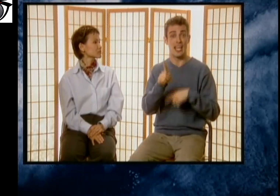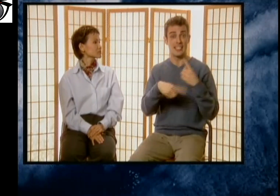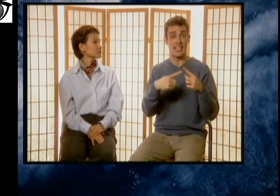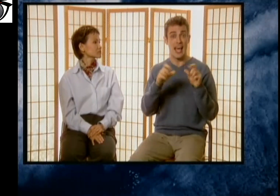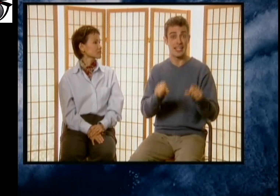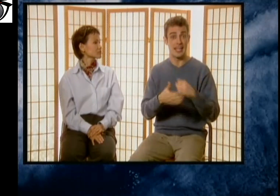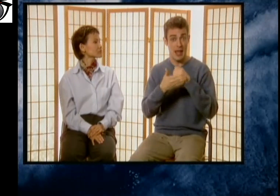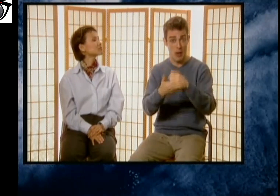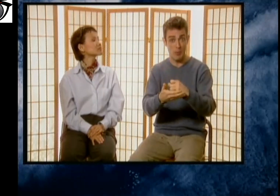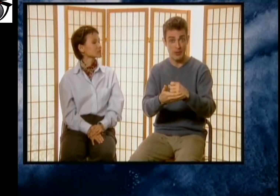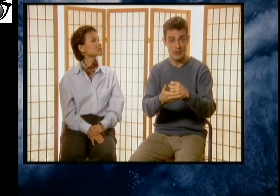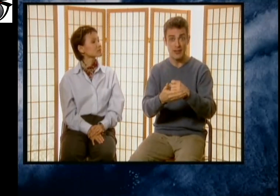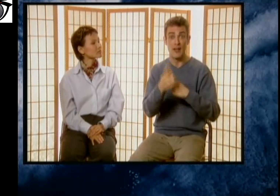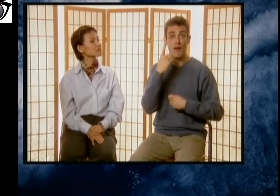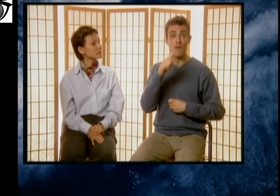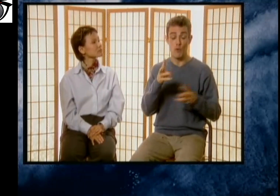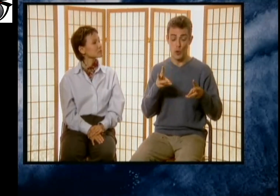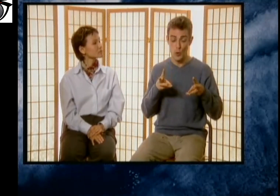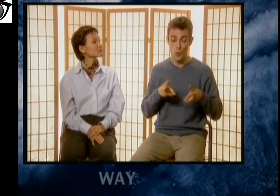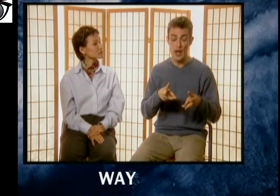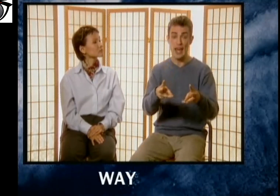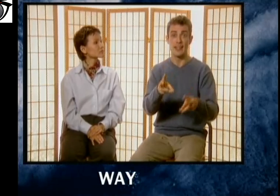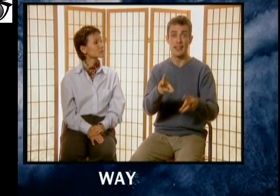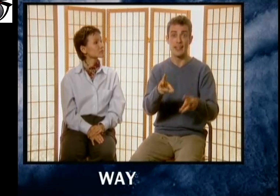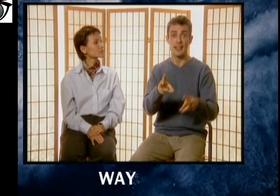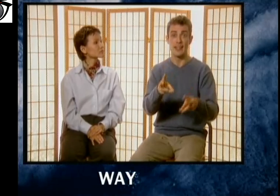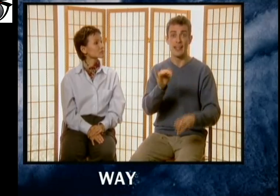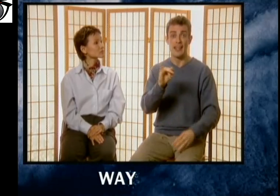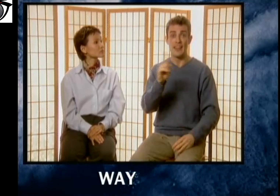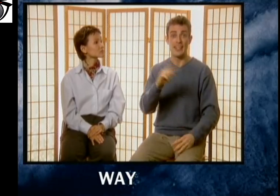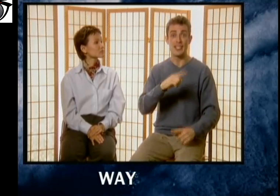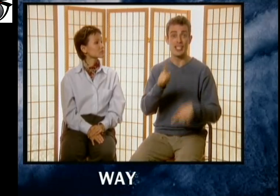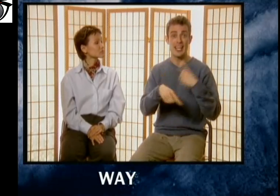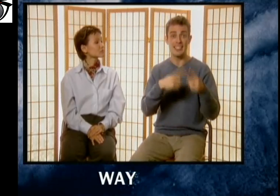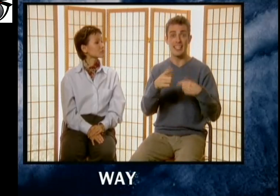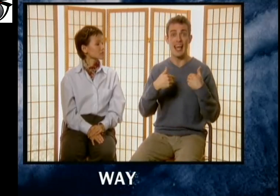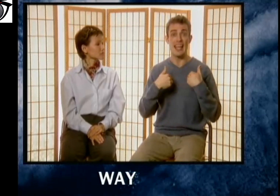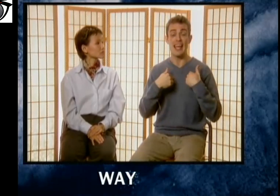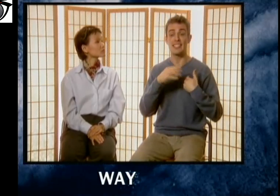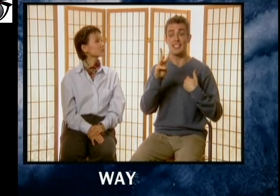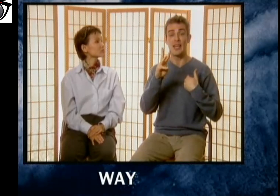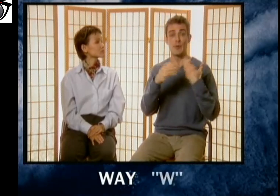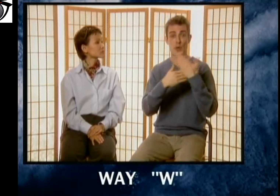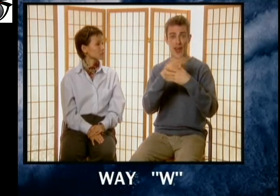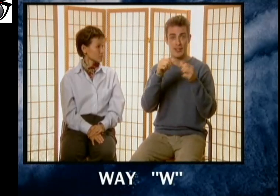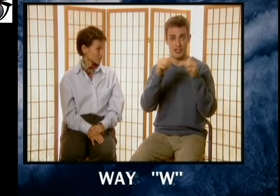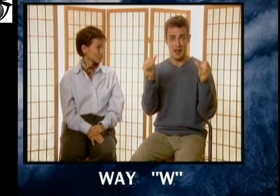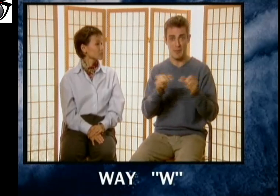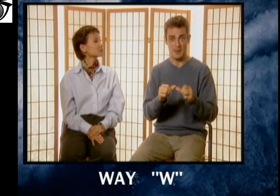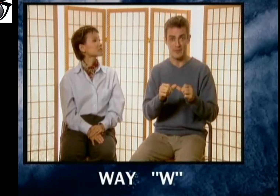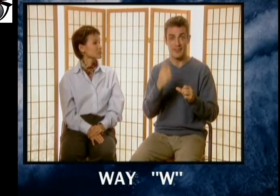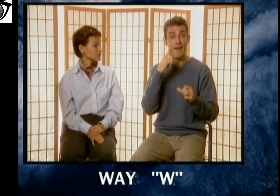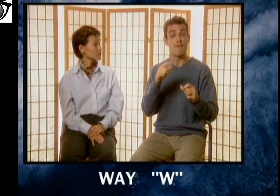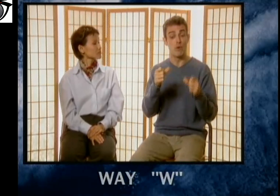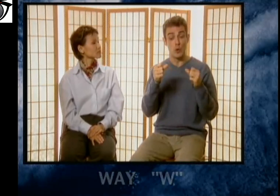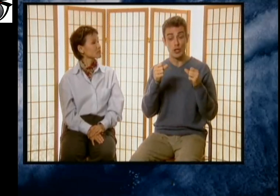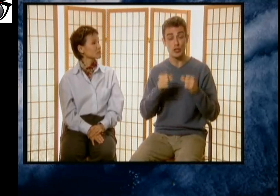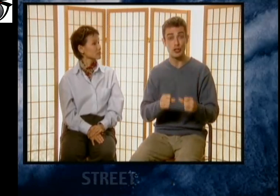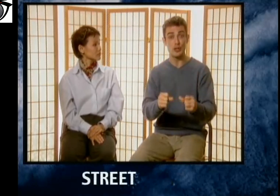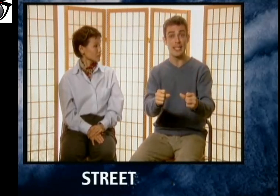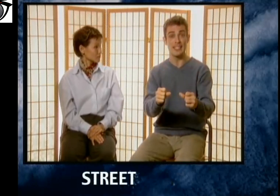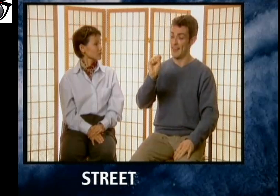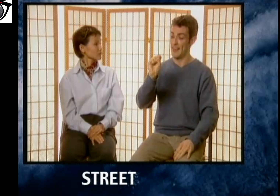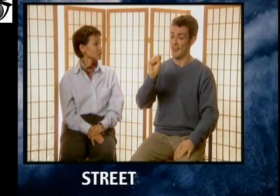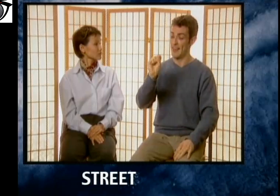an initialized sign can help. For way, the initialized sign has a W hand shape.